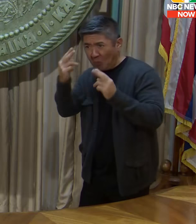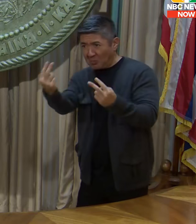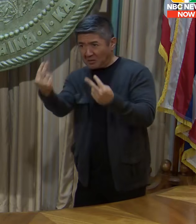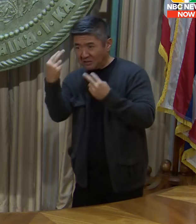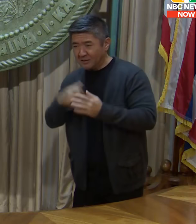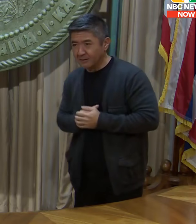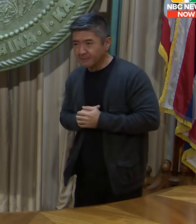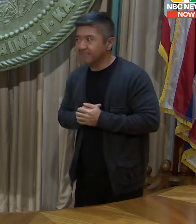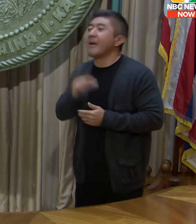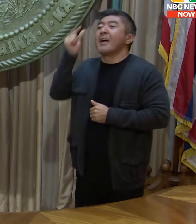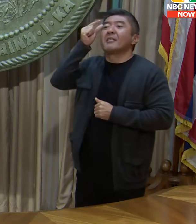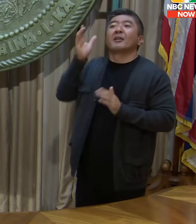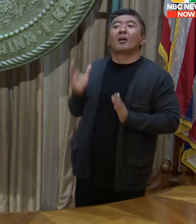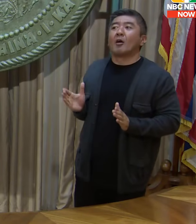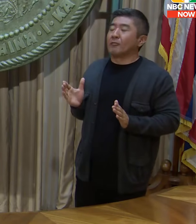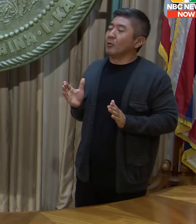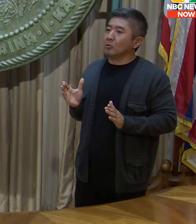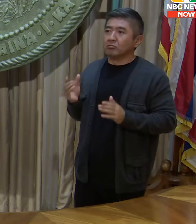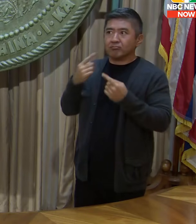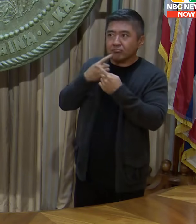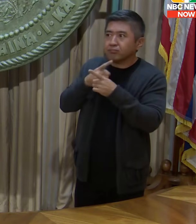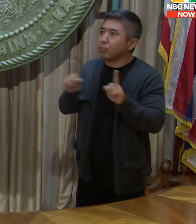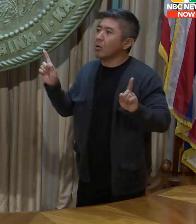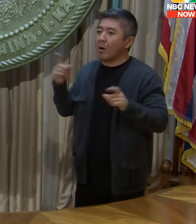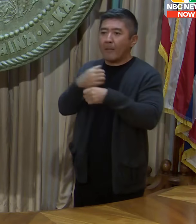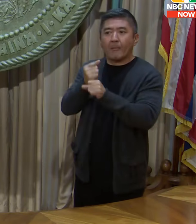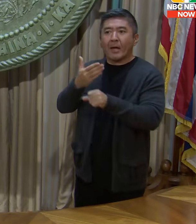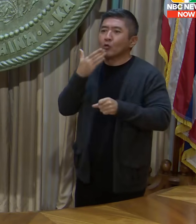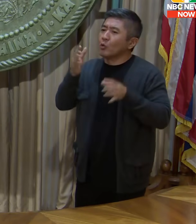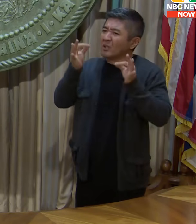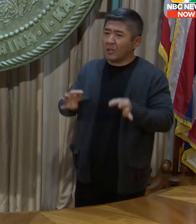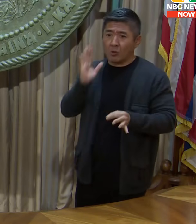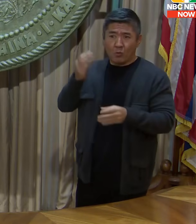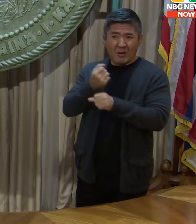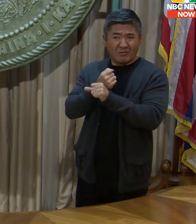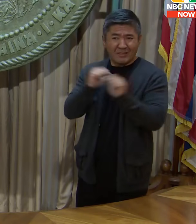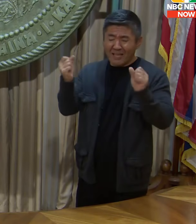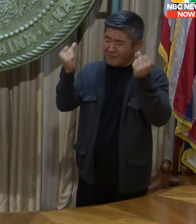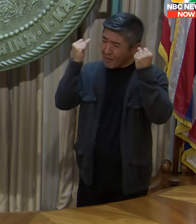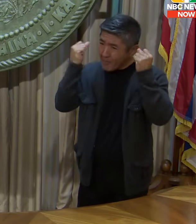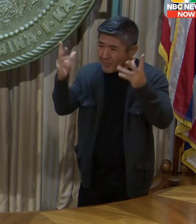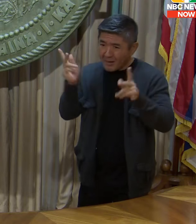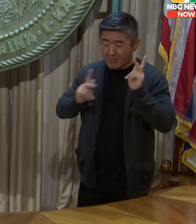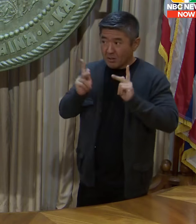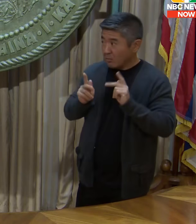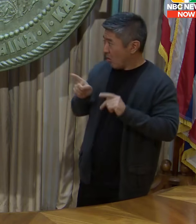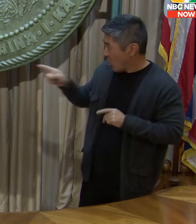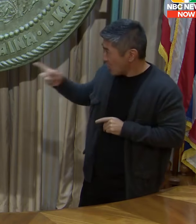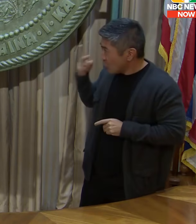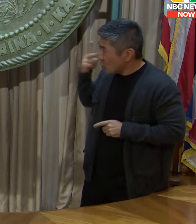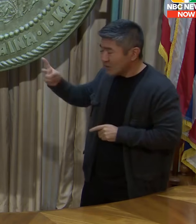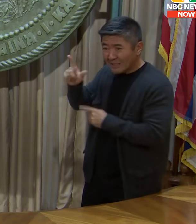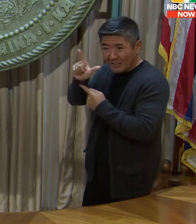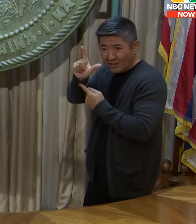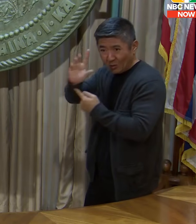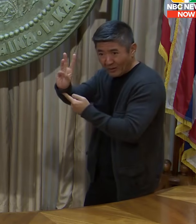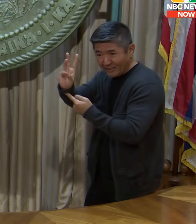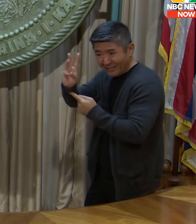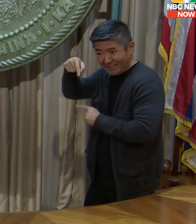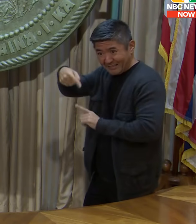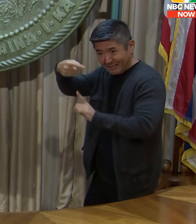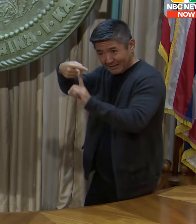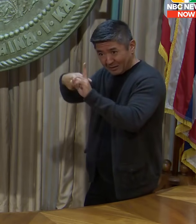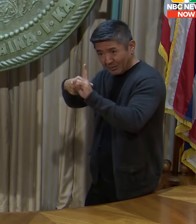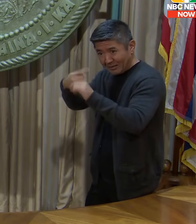excellent decision that will save many, many lives, and you can see that over there on the 26th. That is the 26th of this